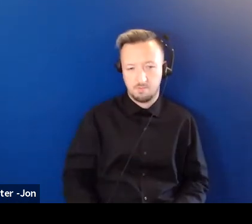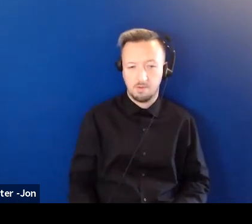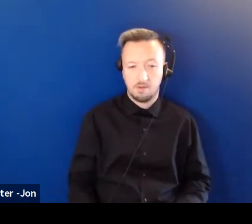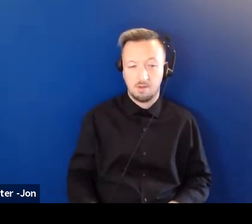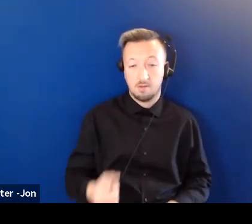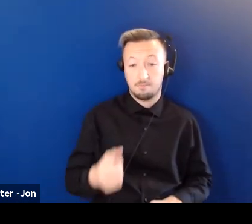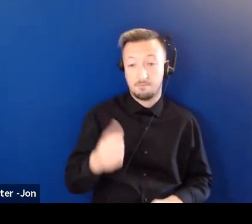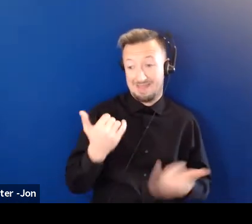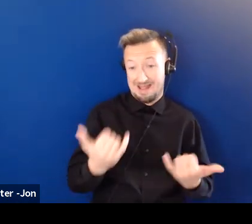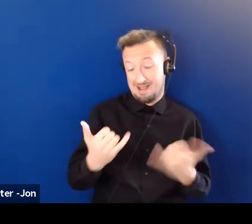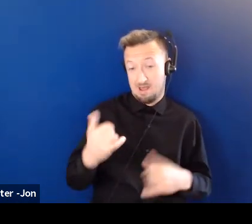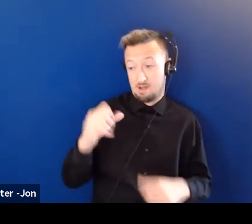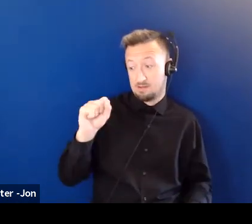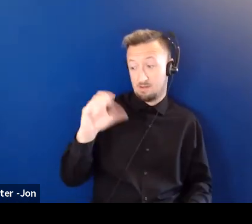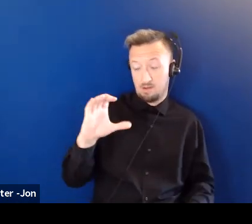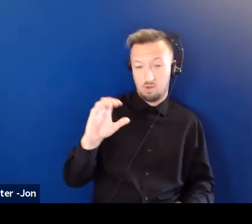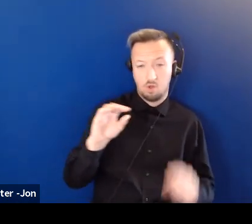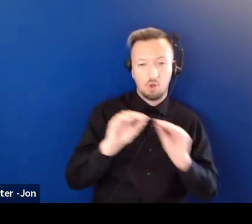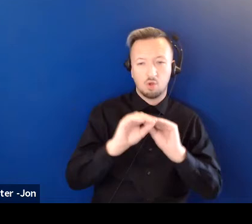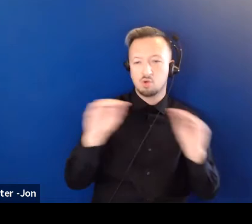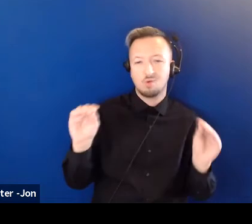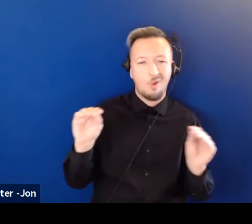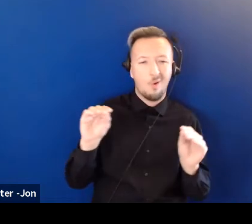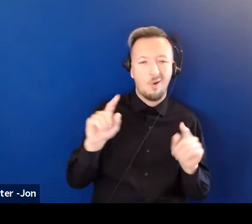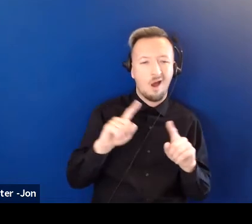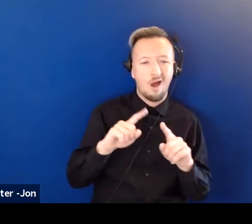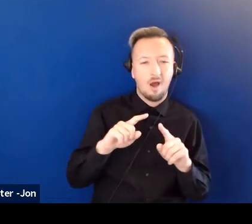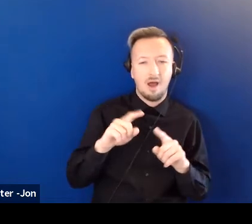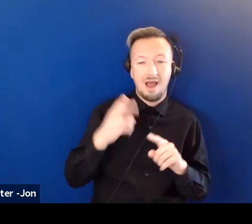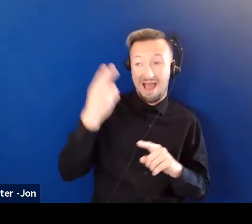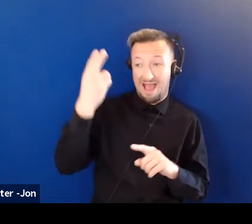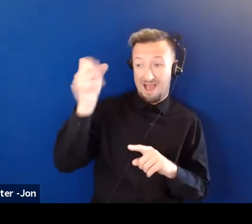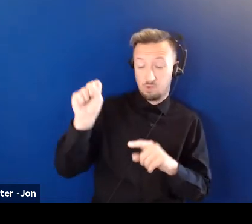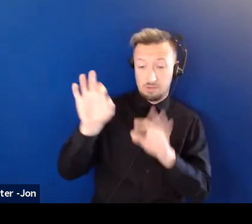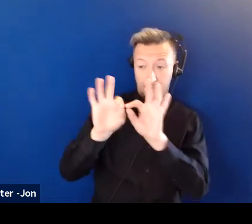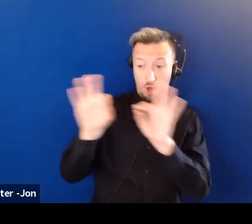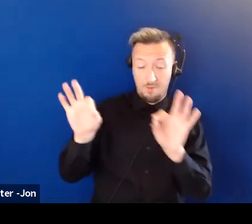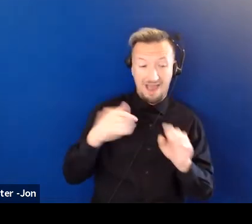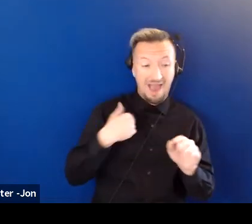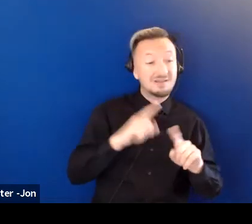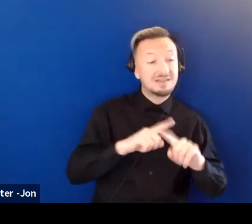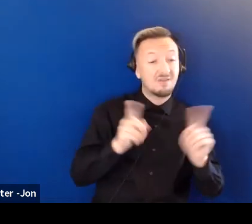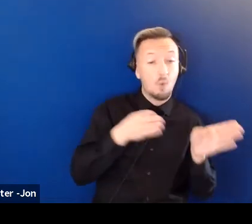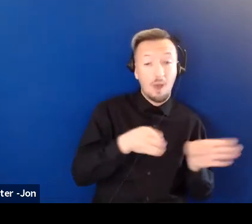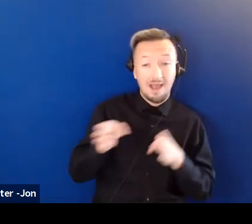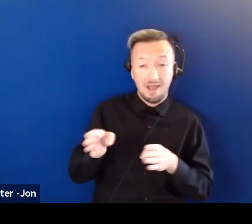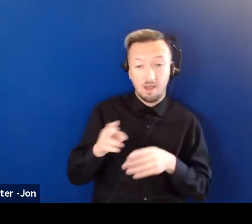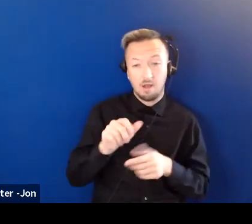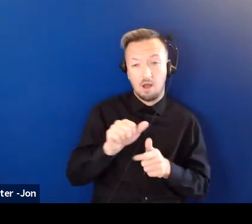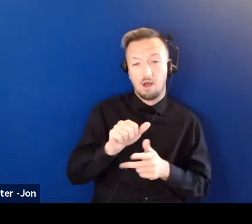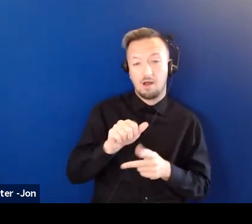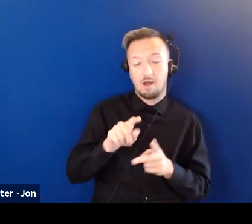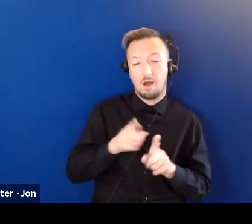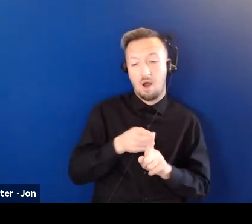Right now in South Carolina, there is no alternate pathway to a high school diploma. There's essentially one way to get a high